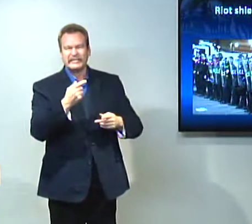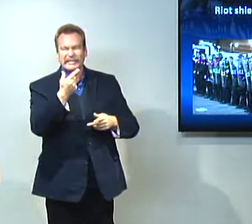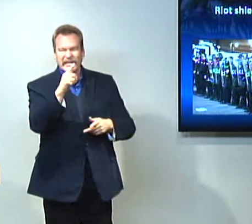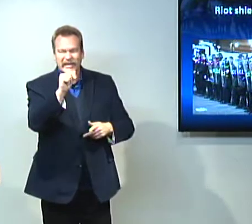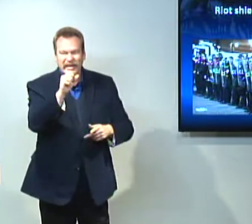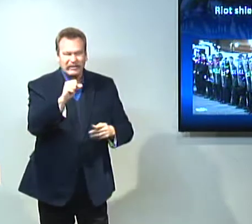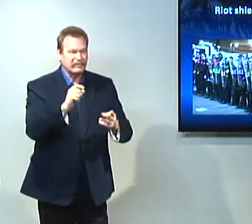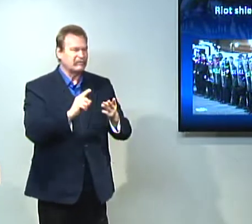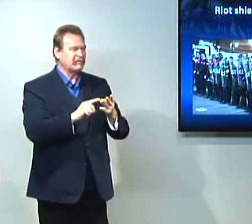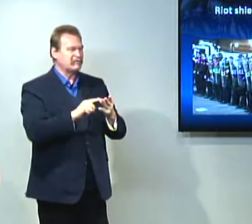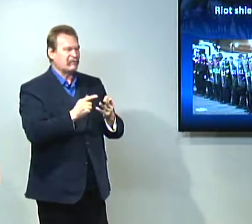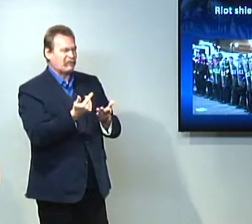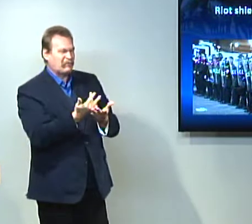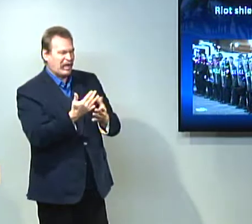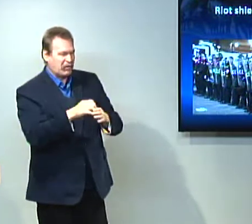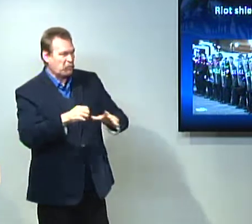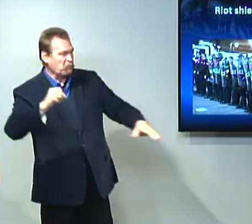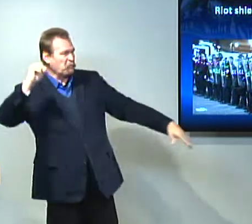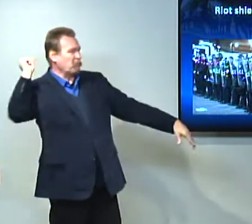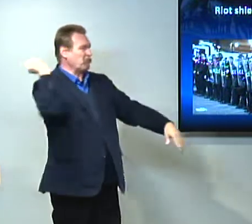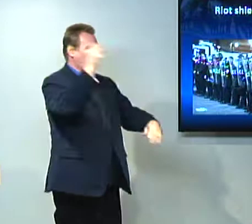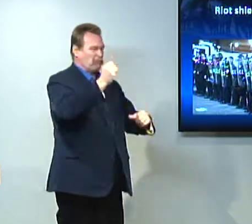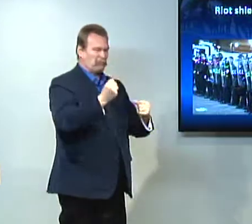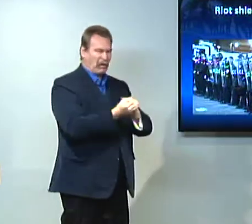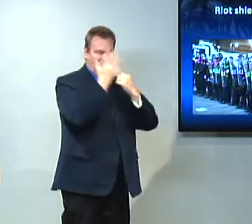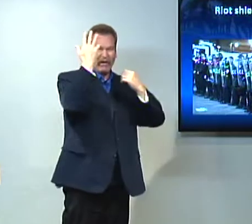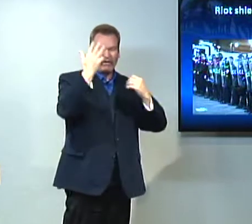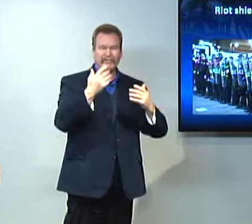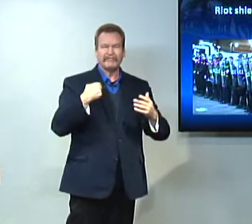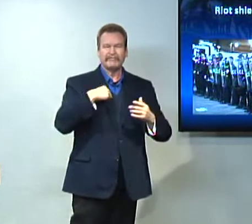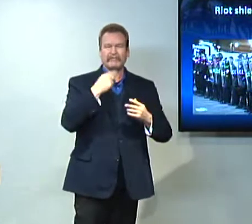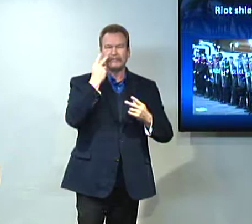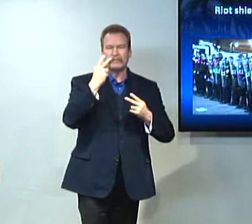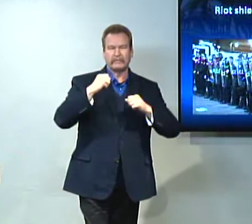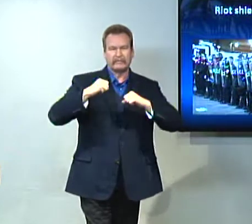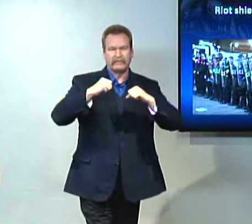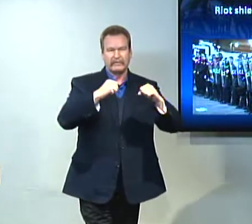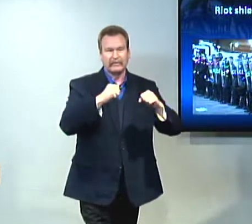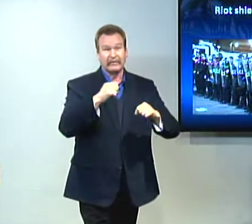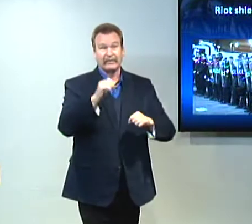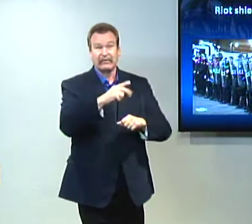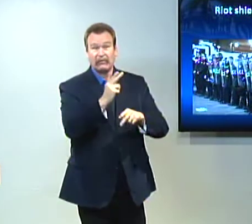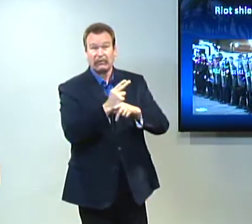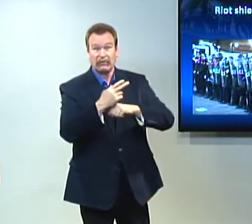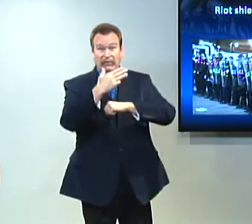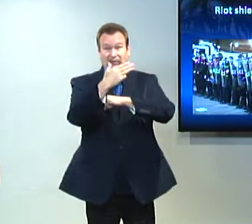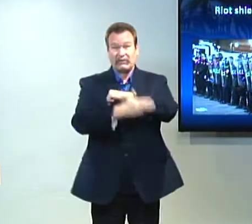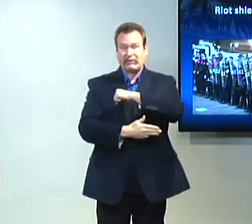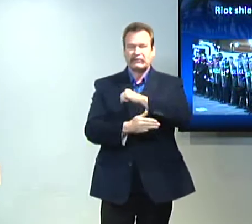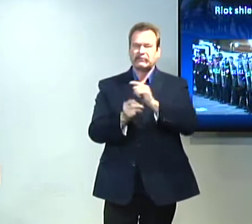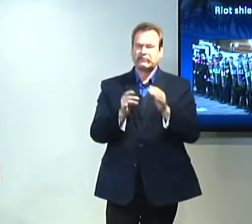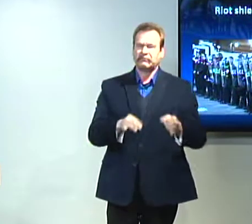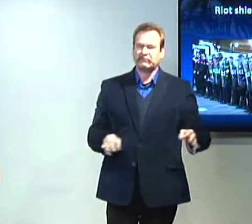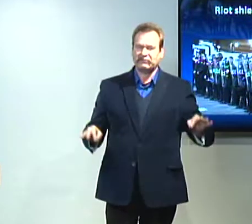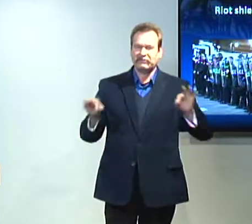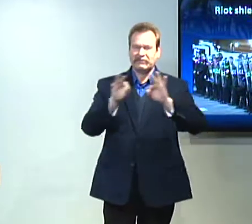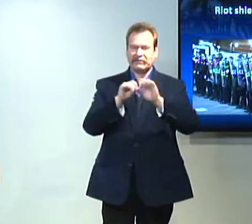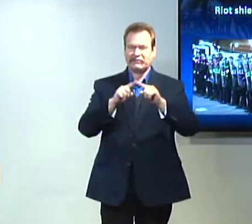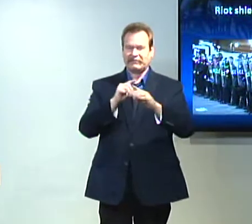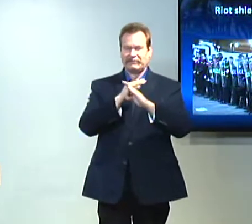rocks or glass, or even if something is, even a small bomb or something, that the police officers